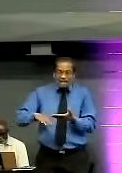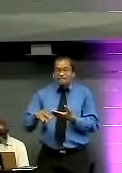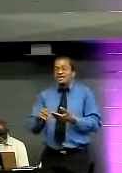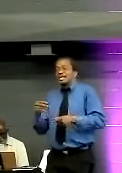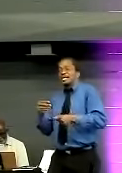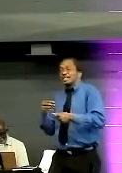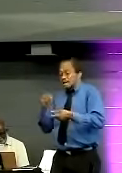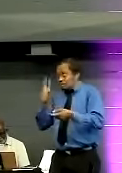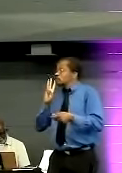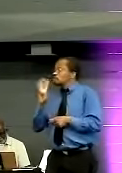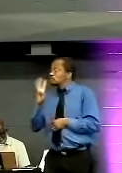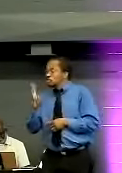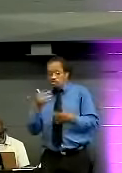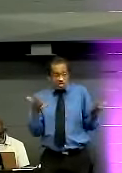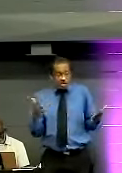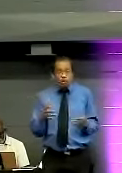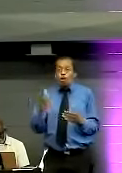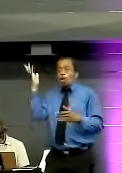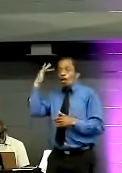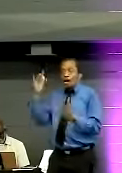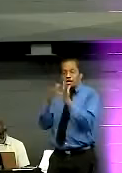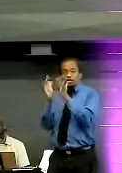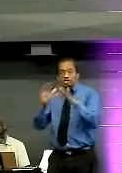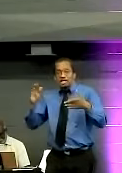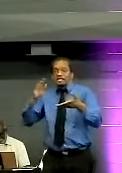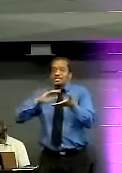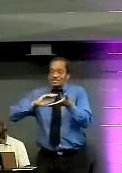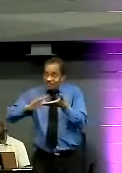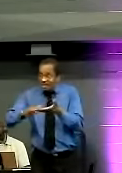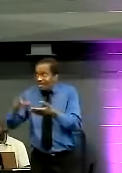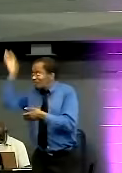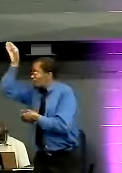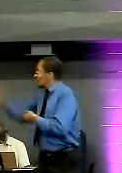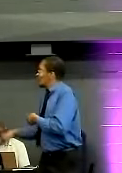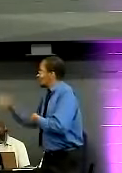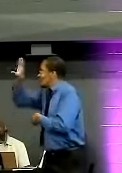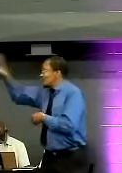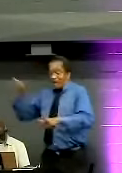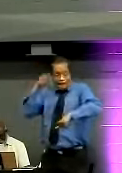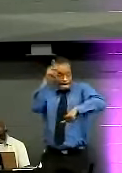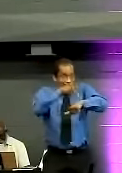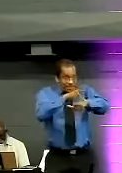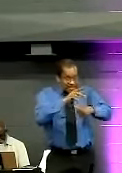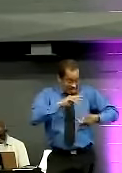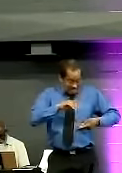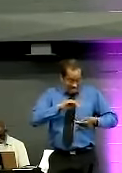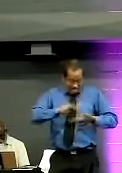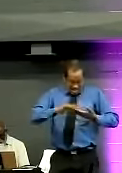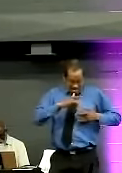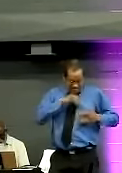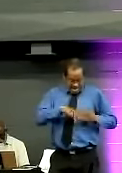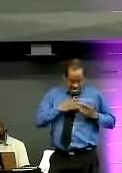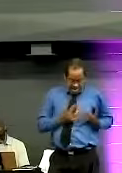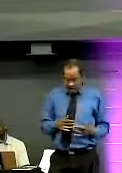to talk to them. Because Jesus forgave on the cross, Peter could forgive in his heart. And when his friends